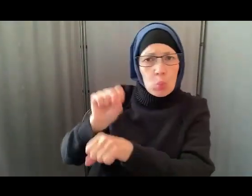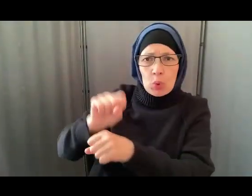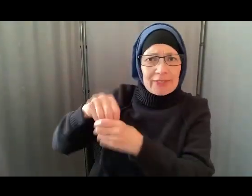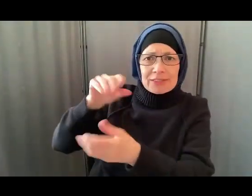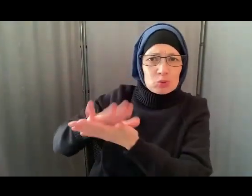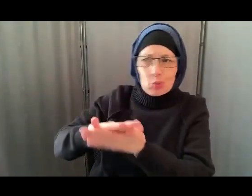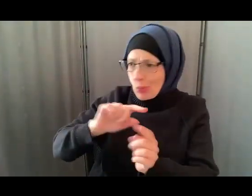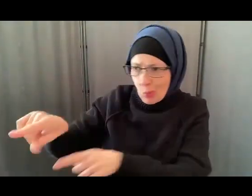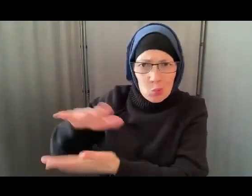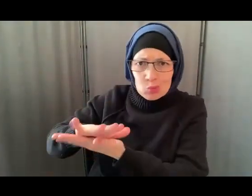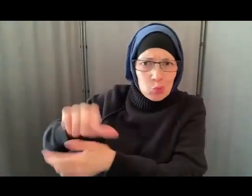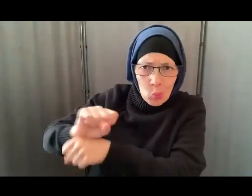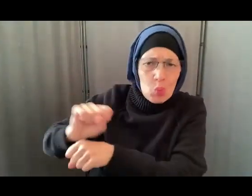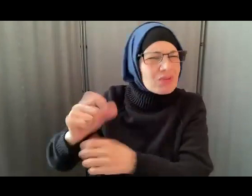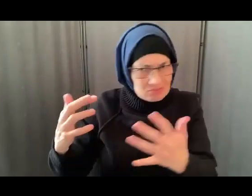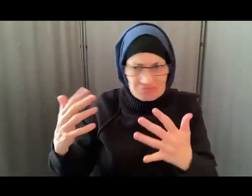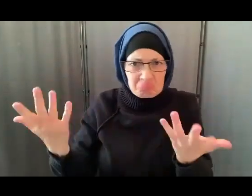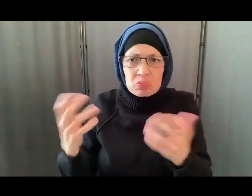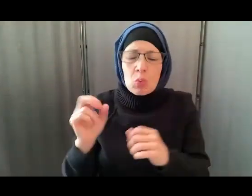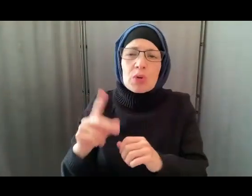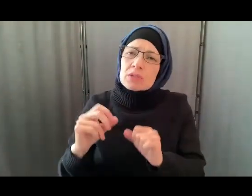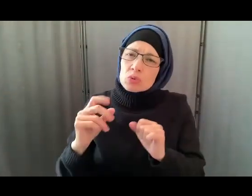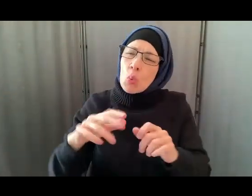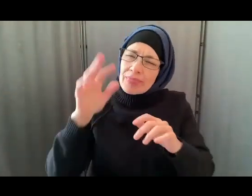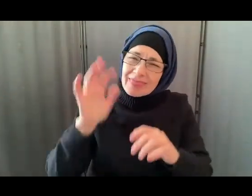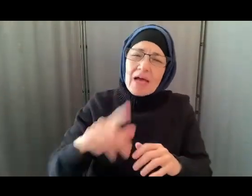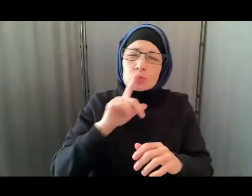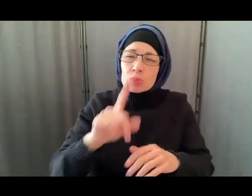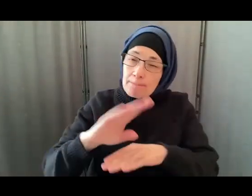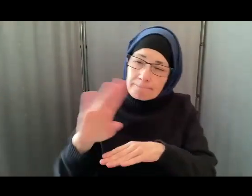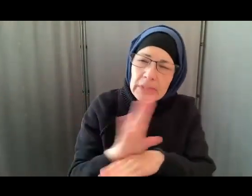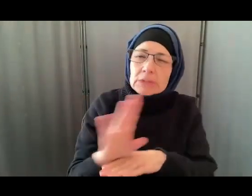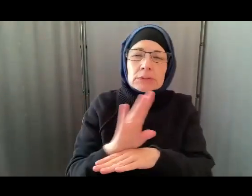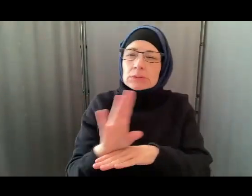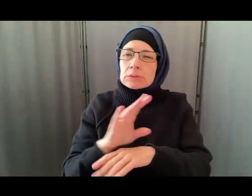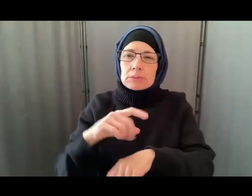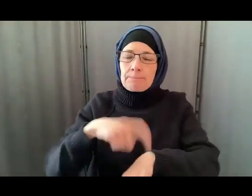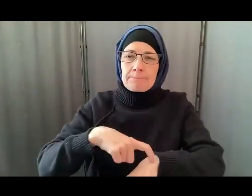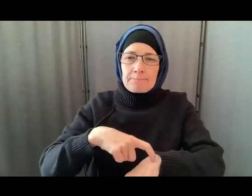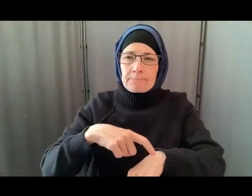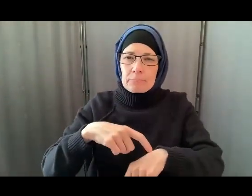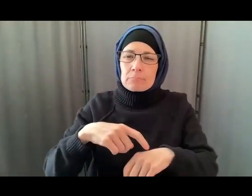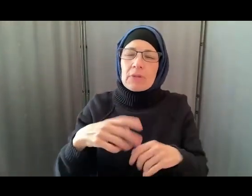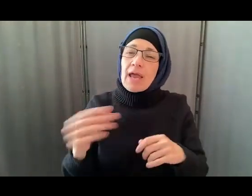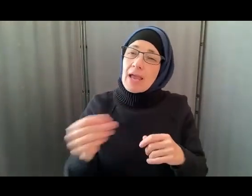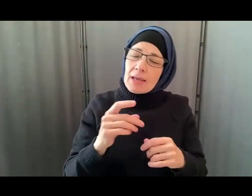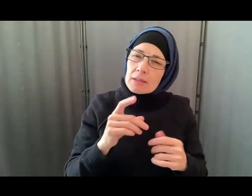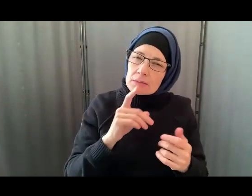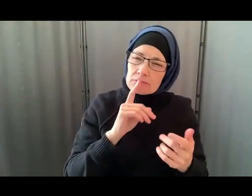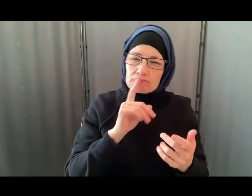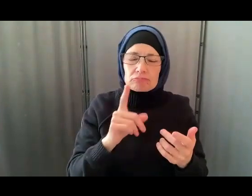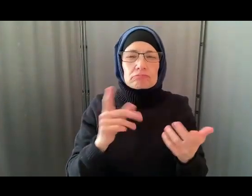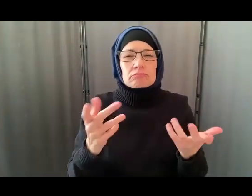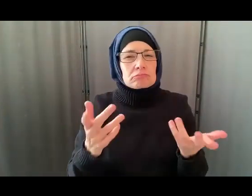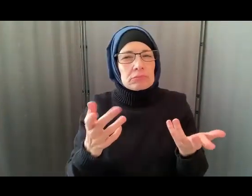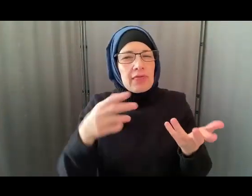on and so forth. So this is the busiest time and supposedly to be